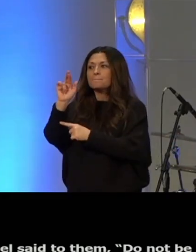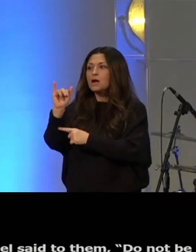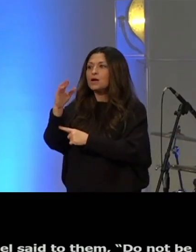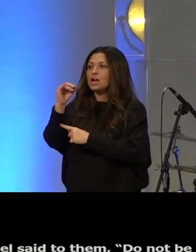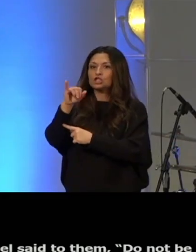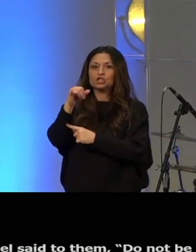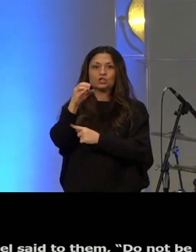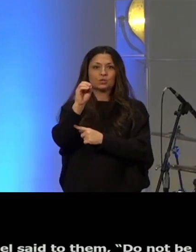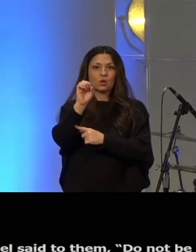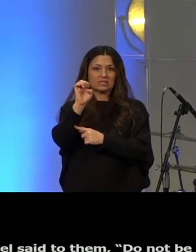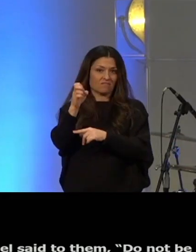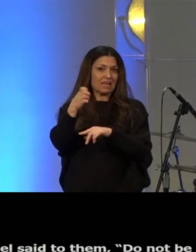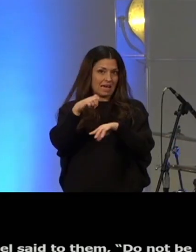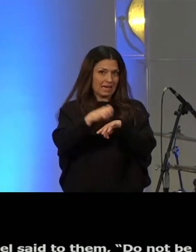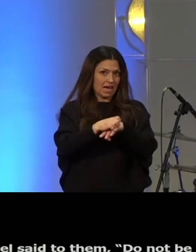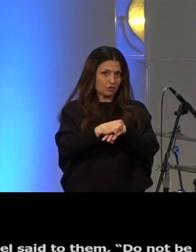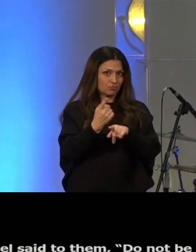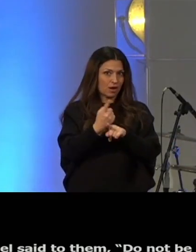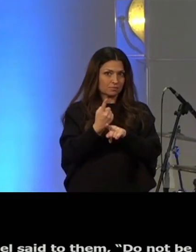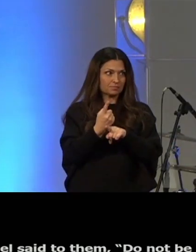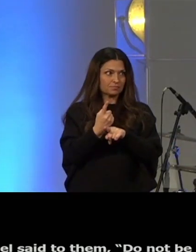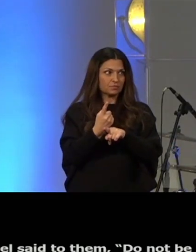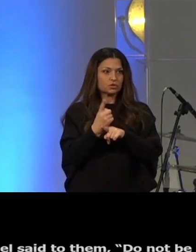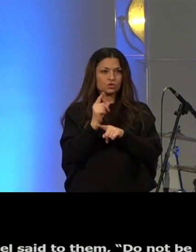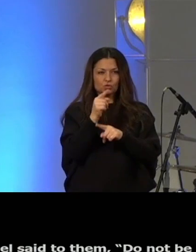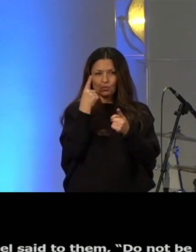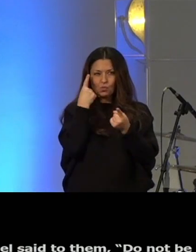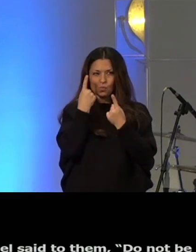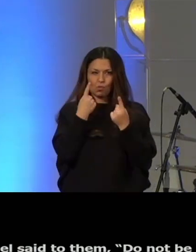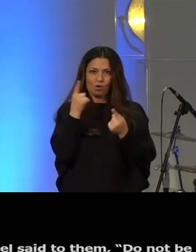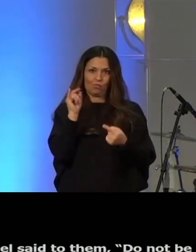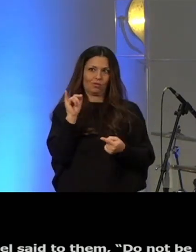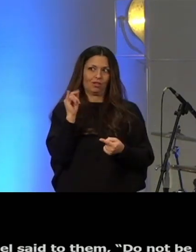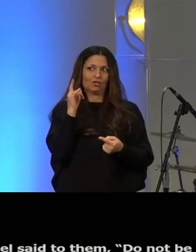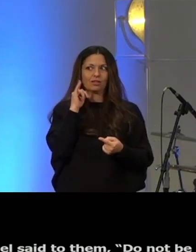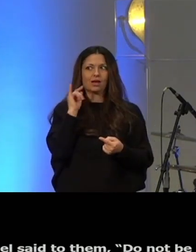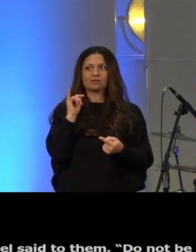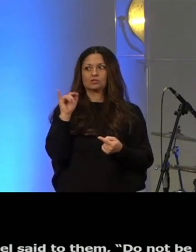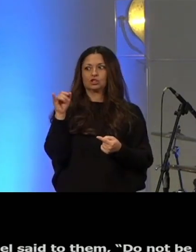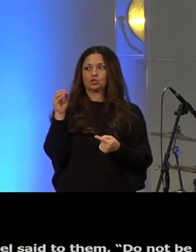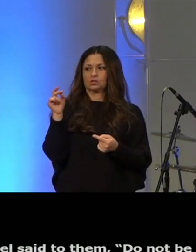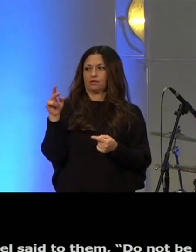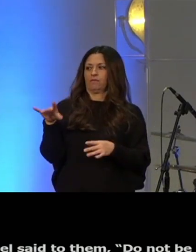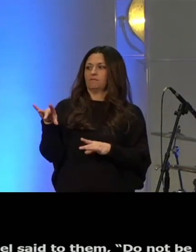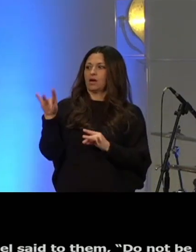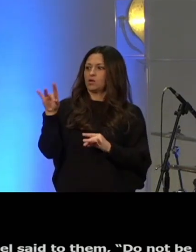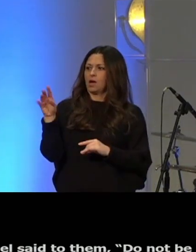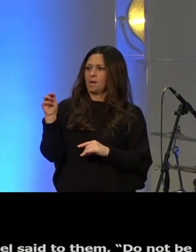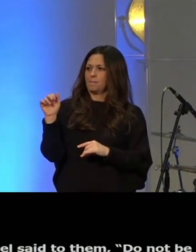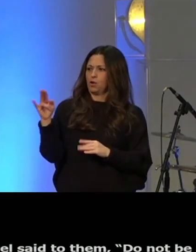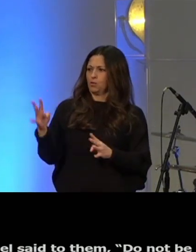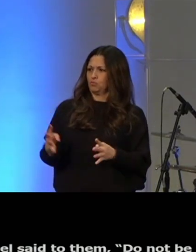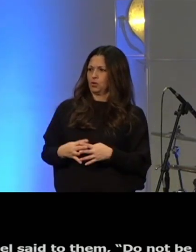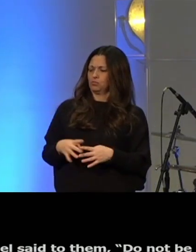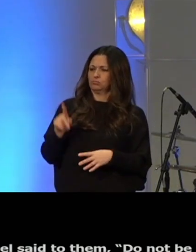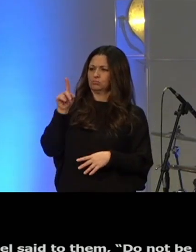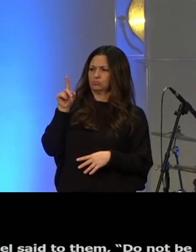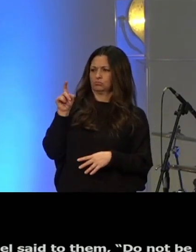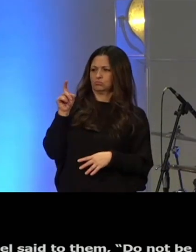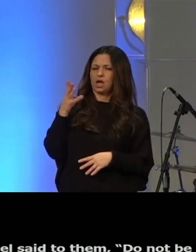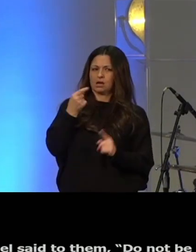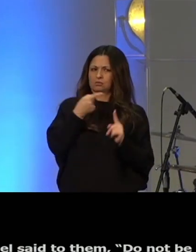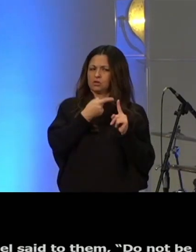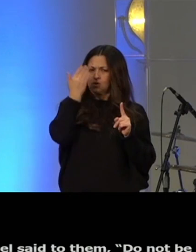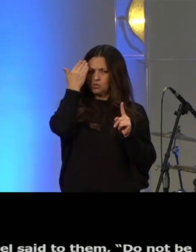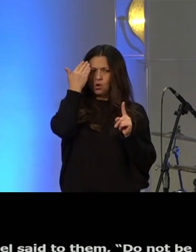were engaged, right? And you ever wonder what that moment was like, that Joseph discovers that Mary's pregnant and he